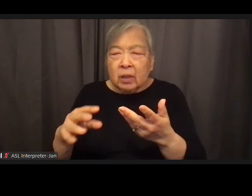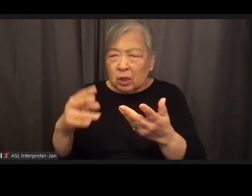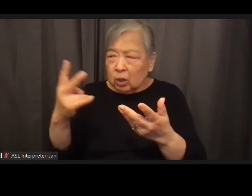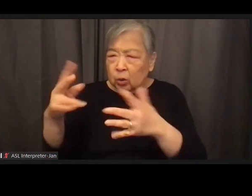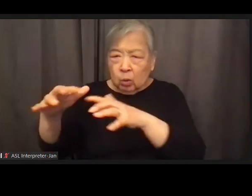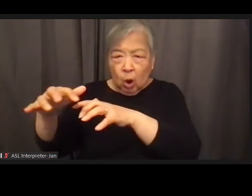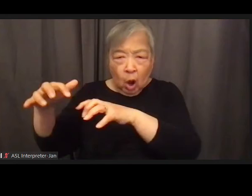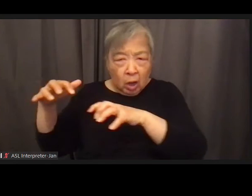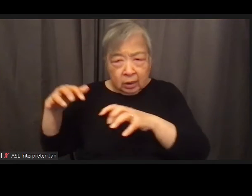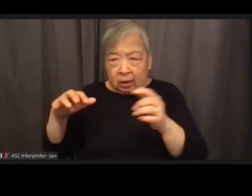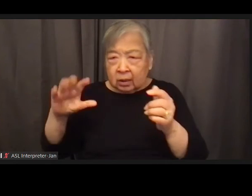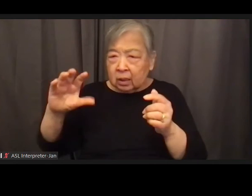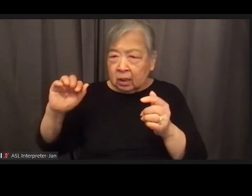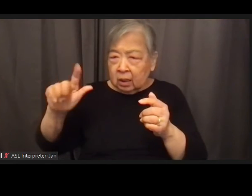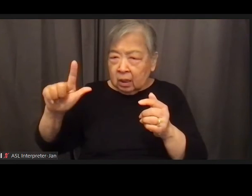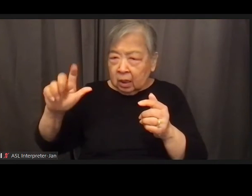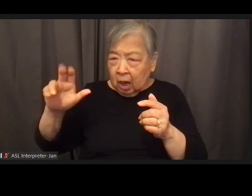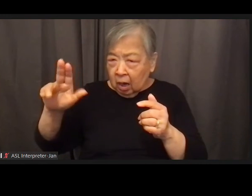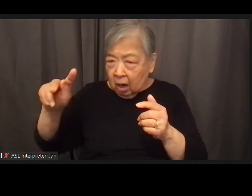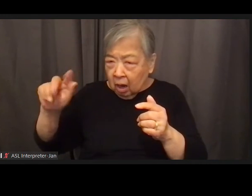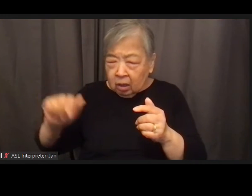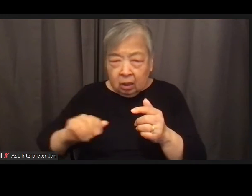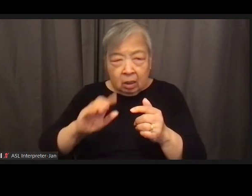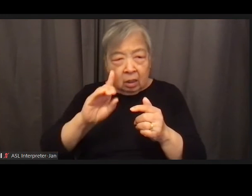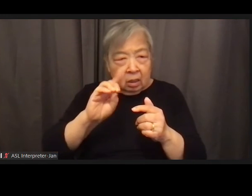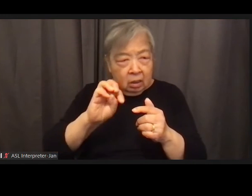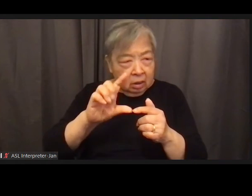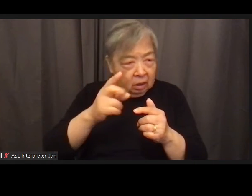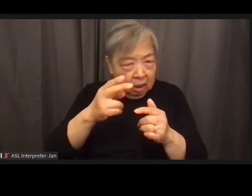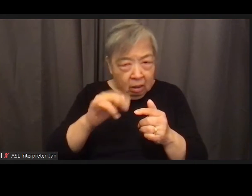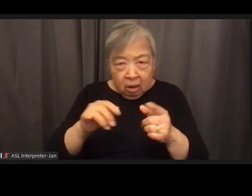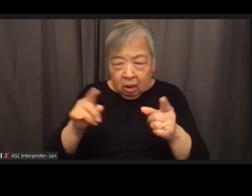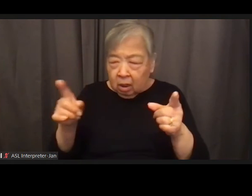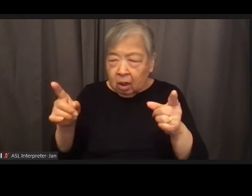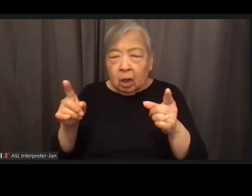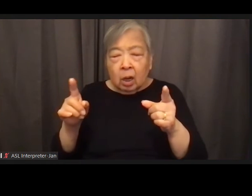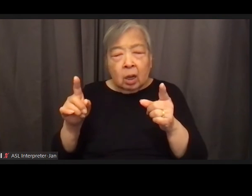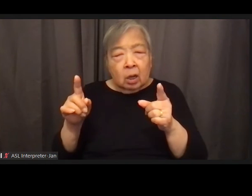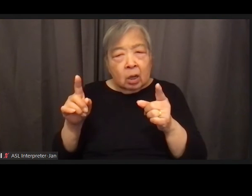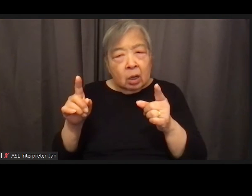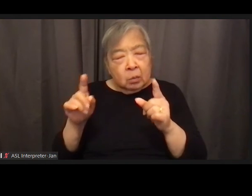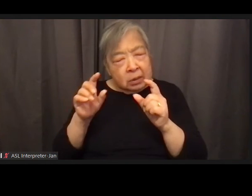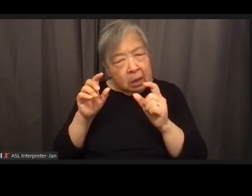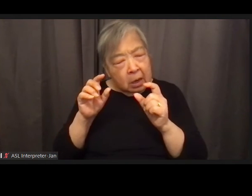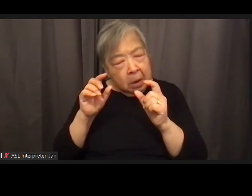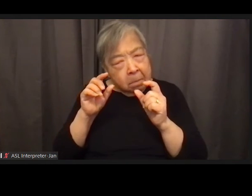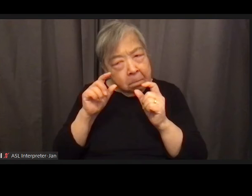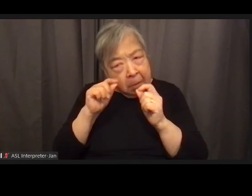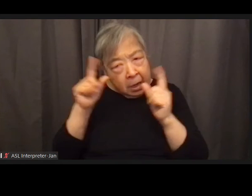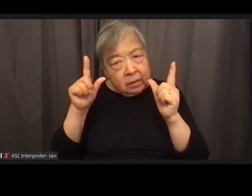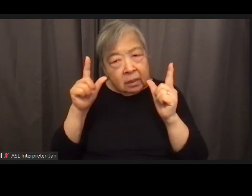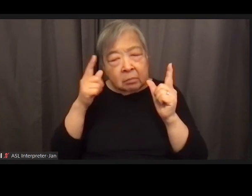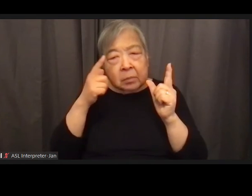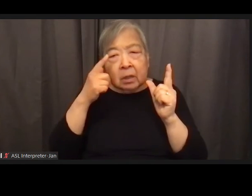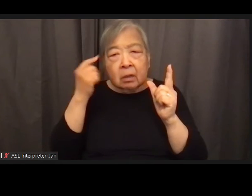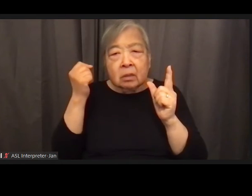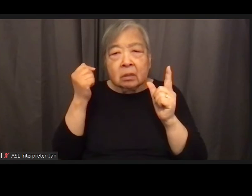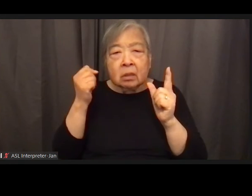Delhi was absolutely amazing, because the students would